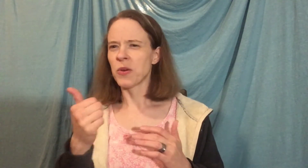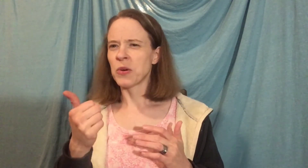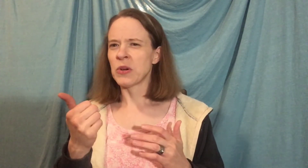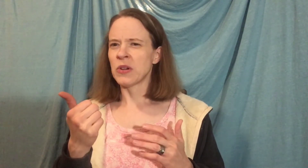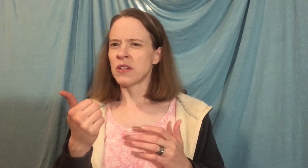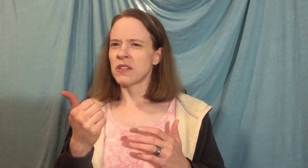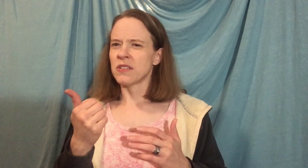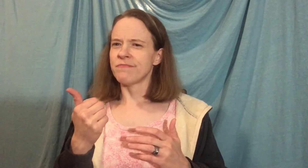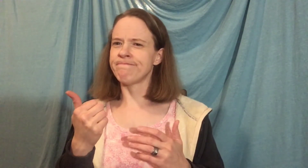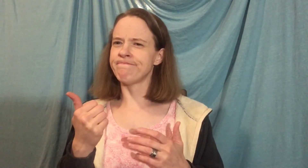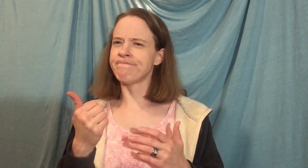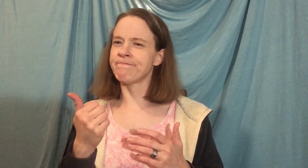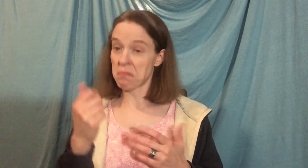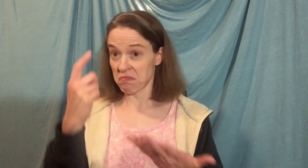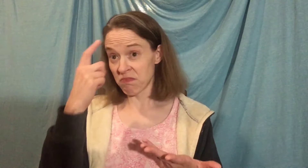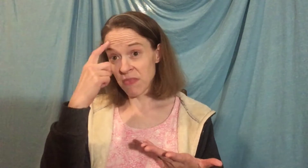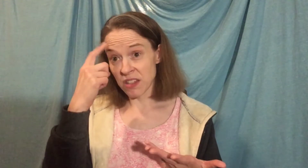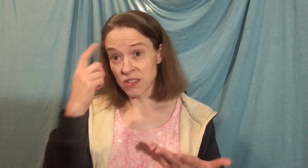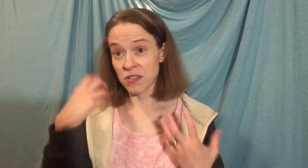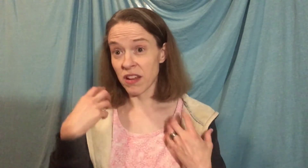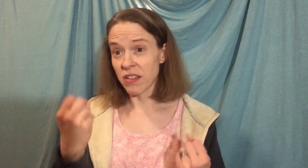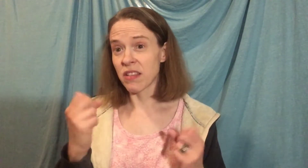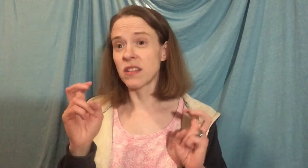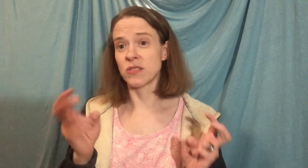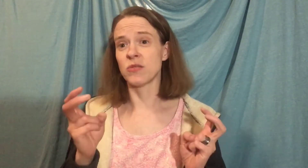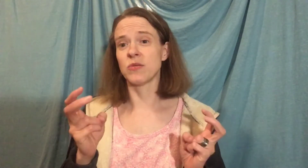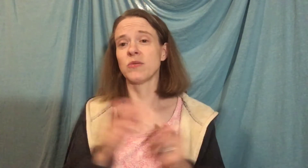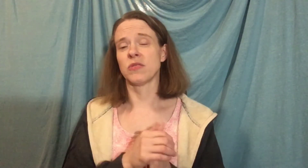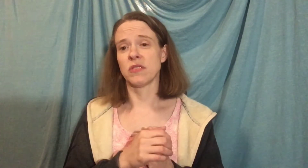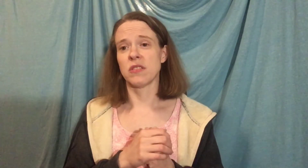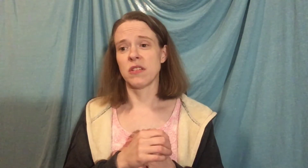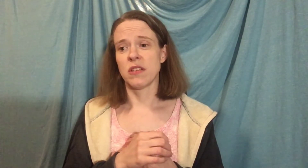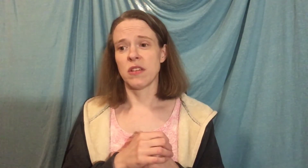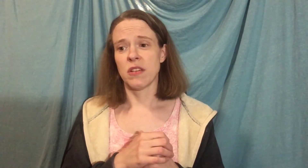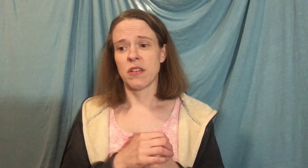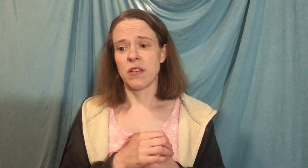and other mental health issues.